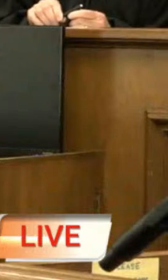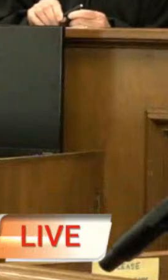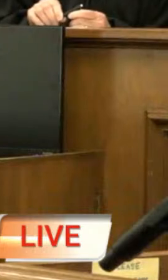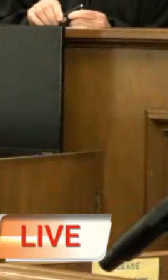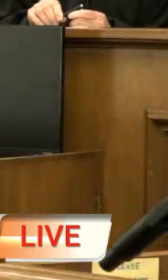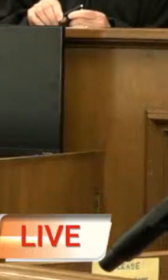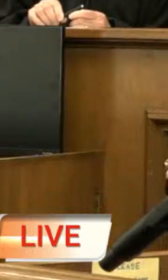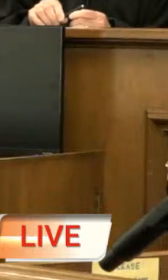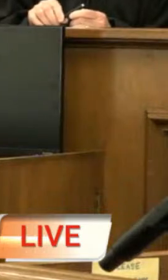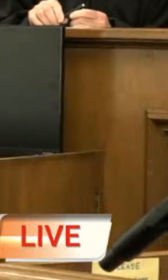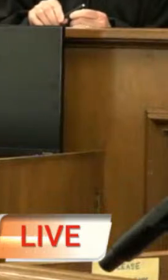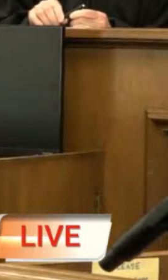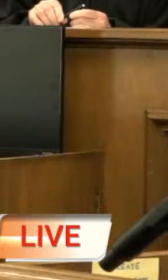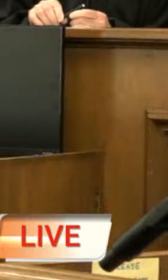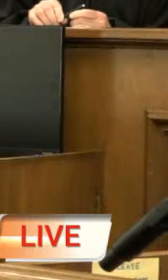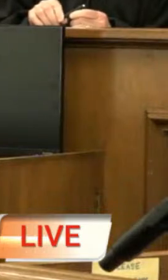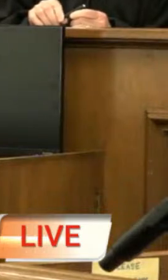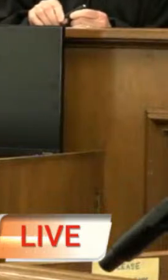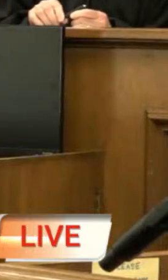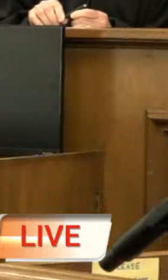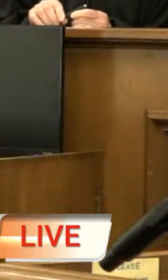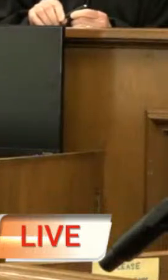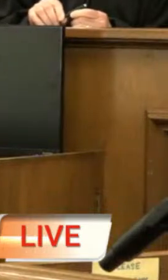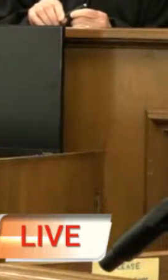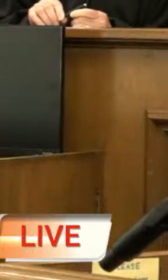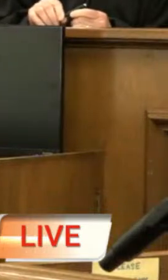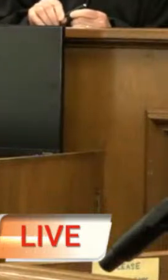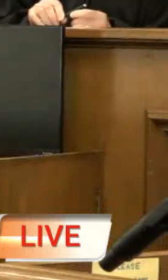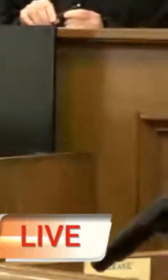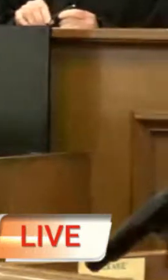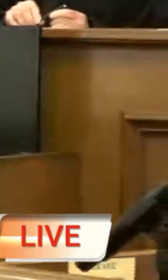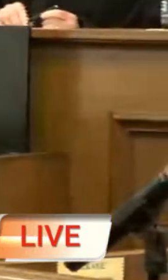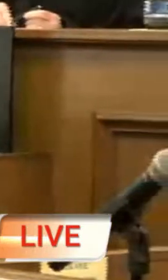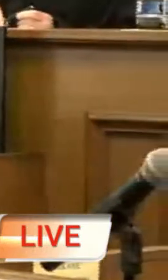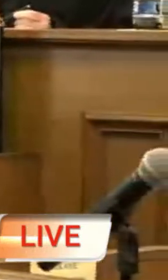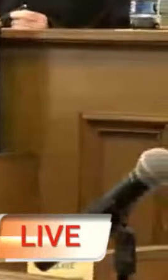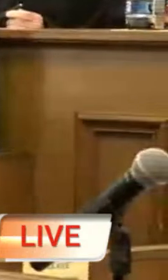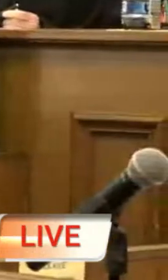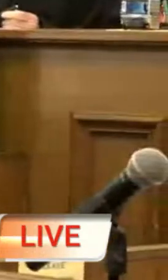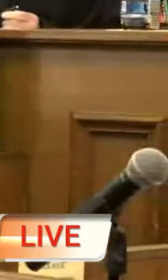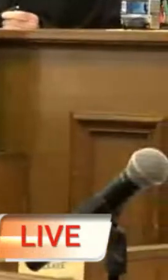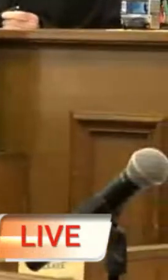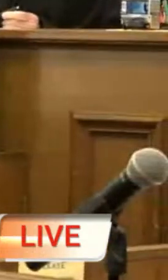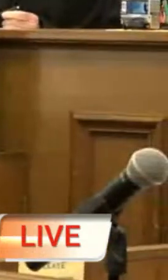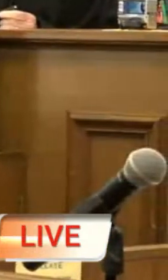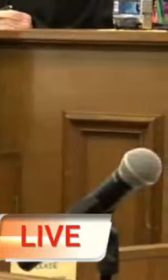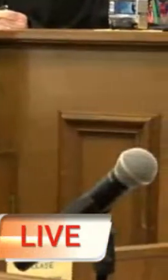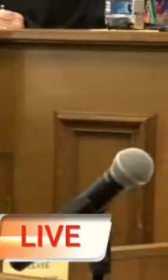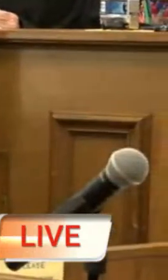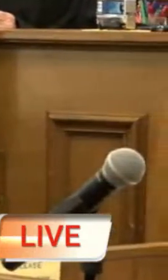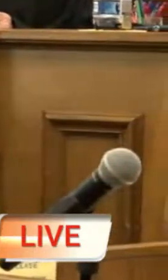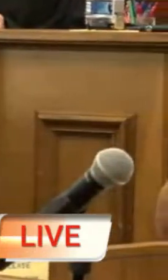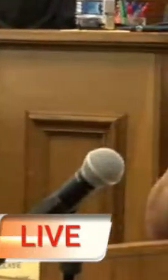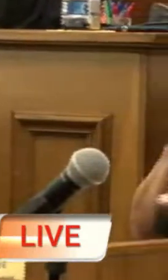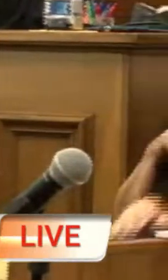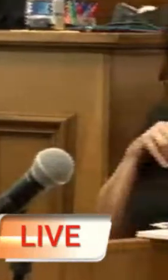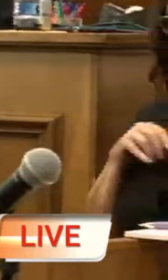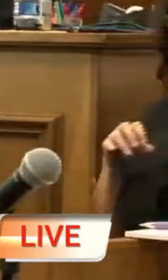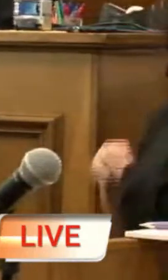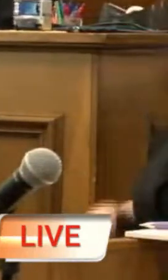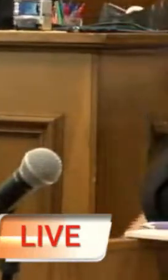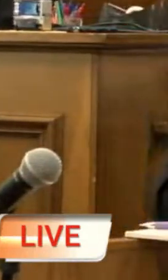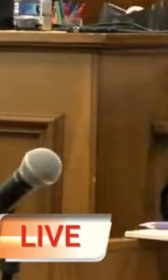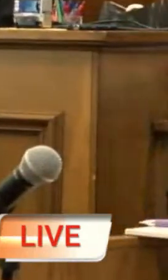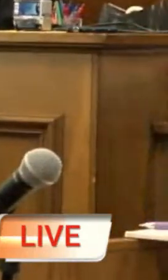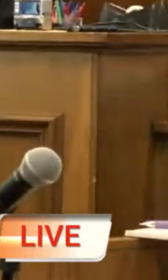Sorry, we're trying to make sure everything works. We can see everything. Okay. We can see. This